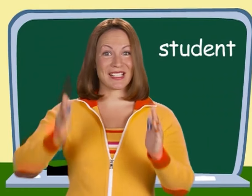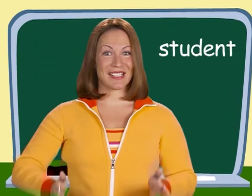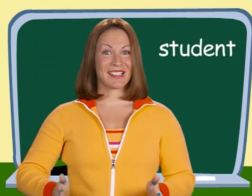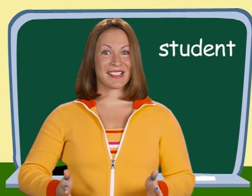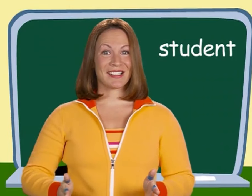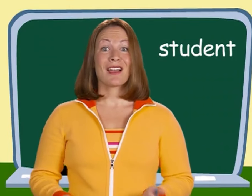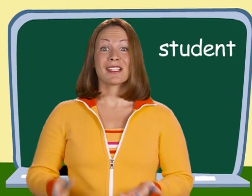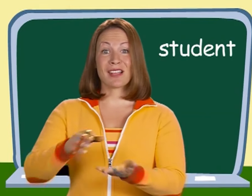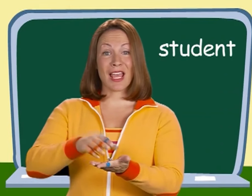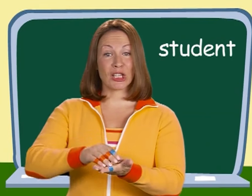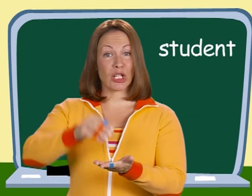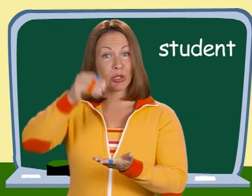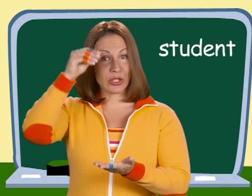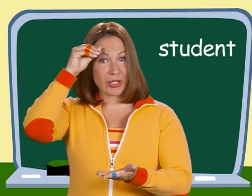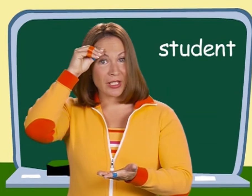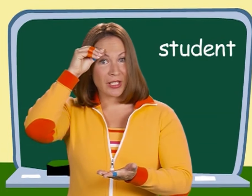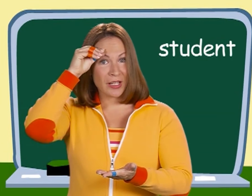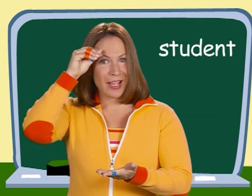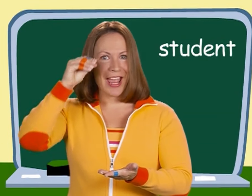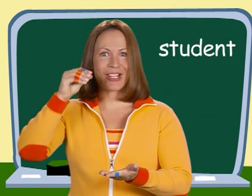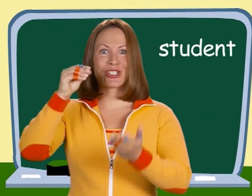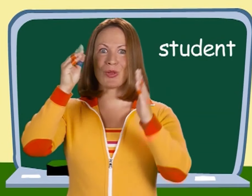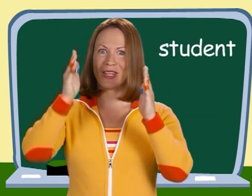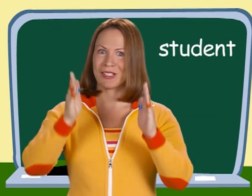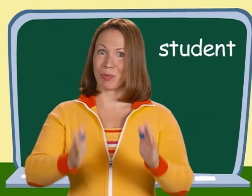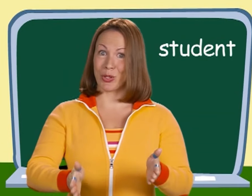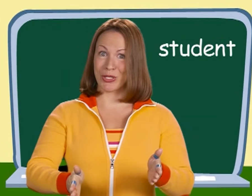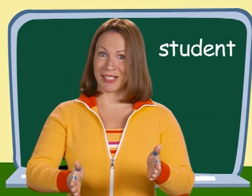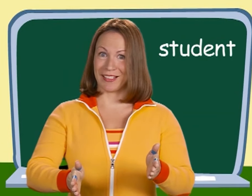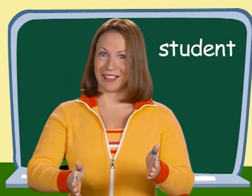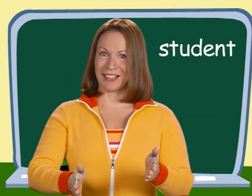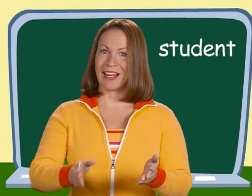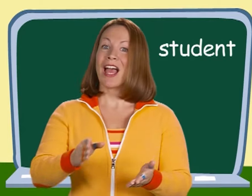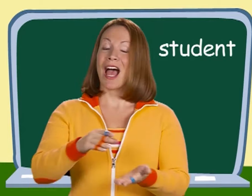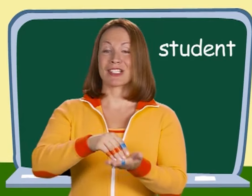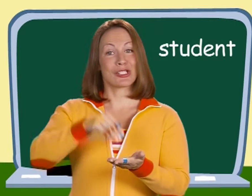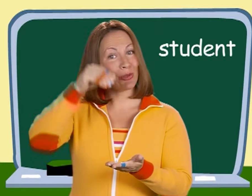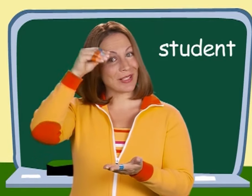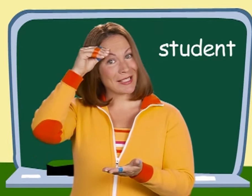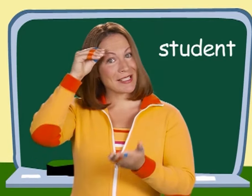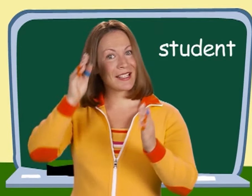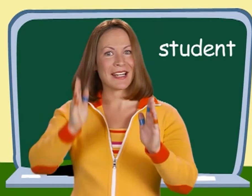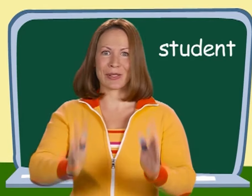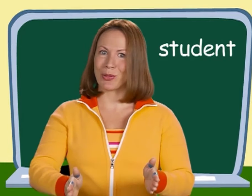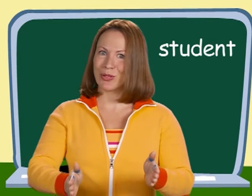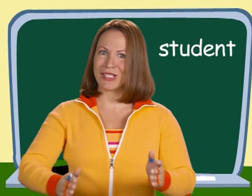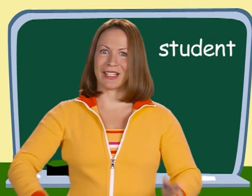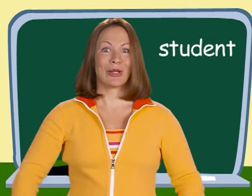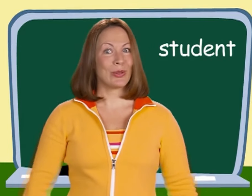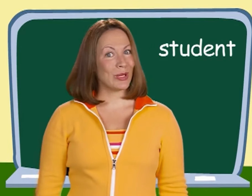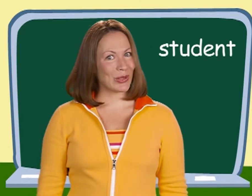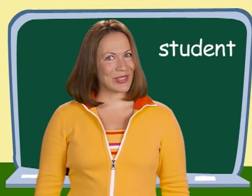Student. Sign learn and show that it's a person. A student is a person who